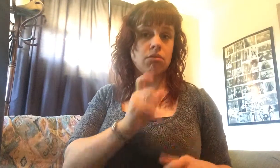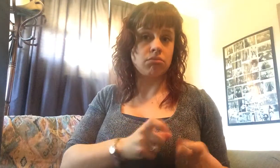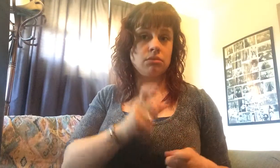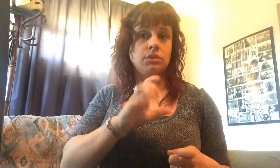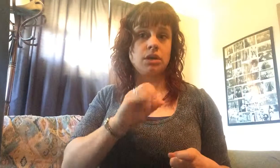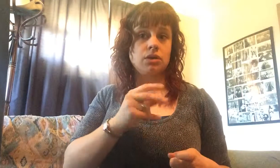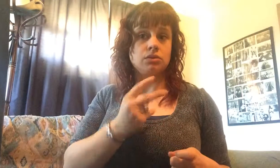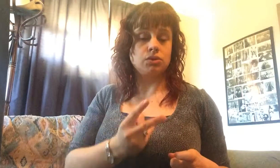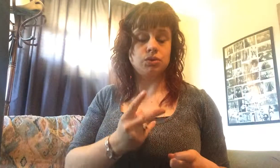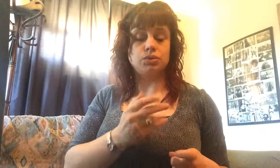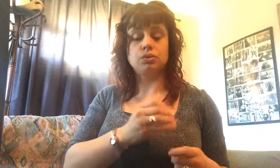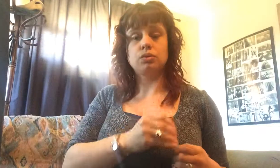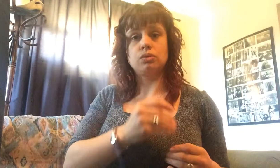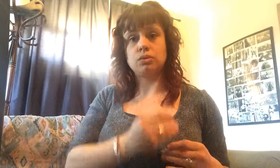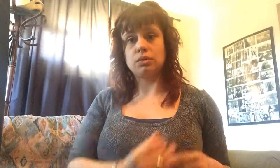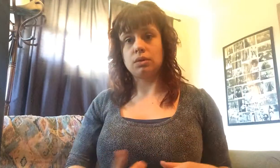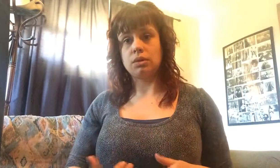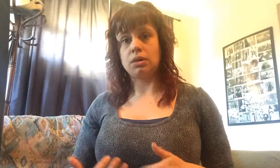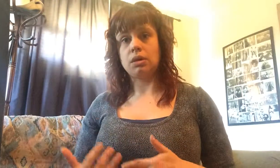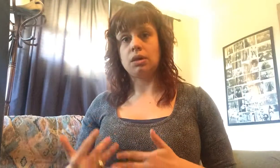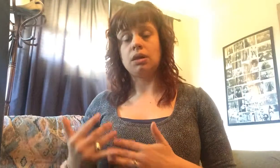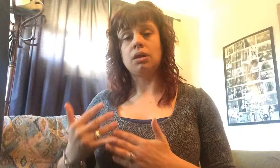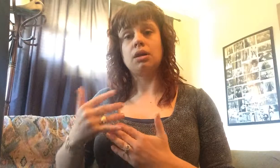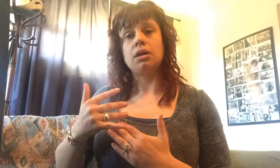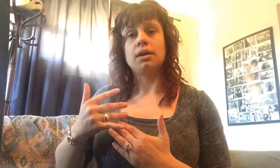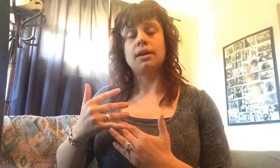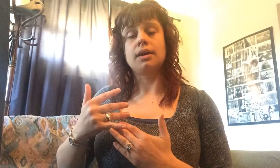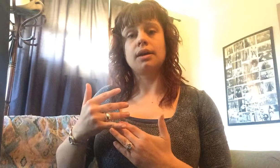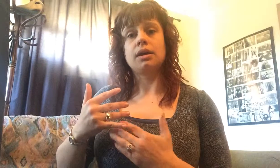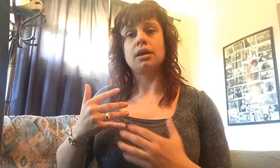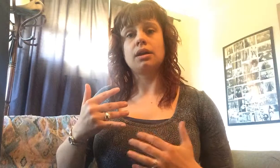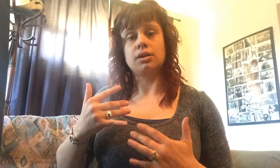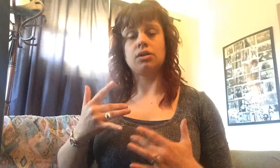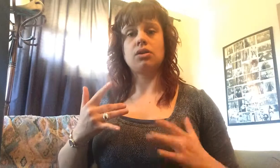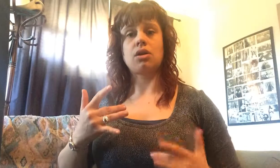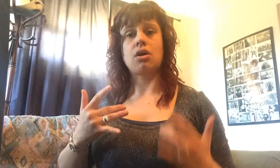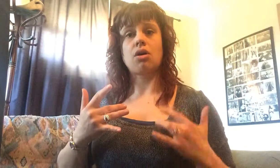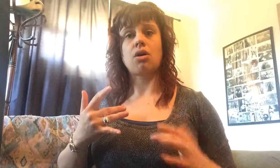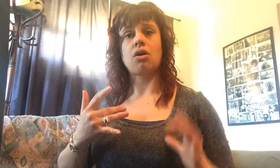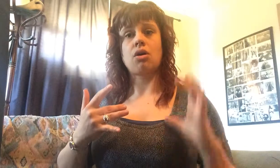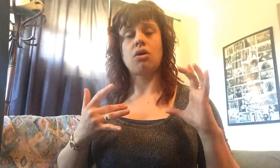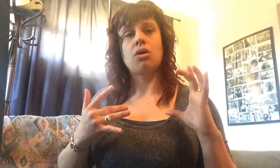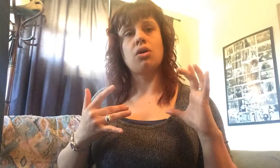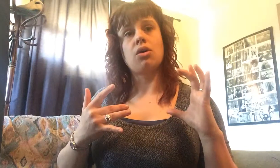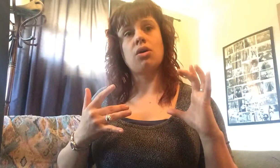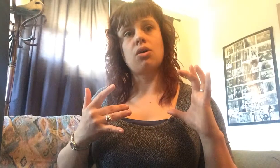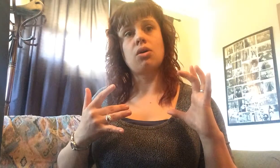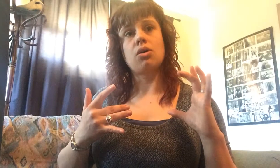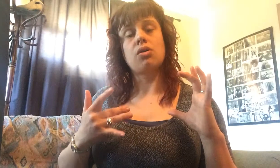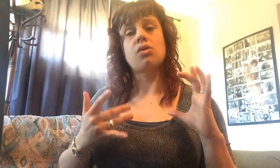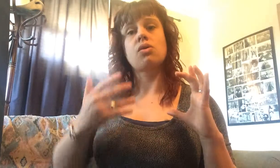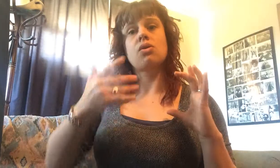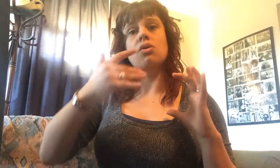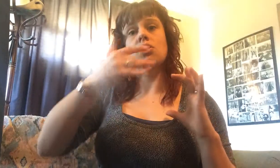vena cava So these structures, these blood vessels which I have formed